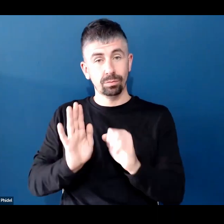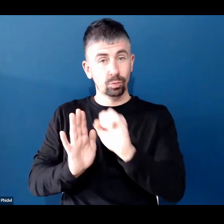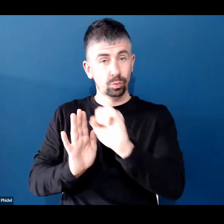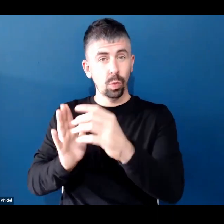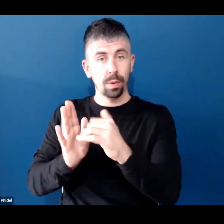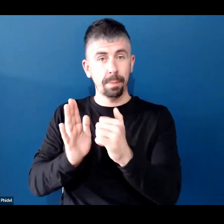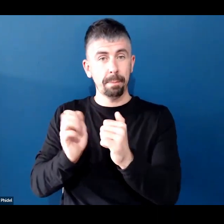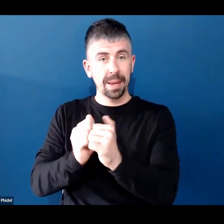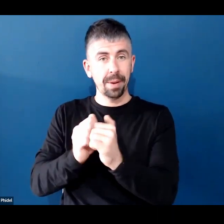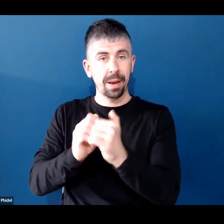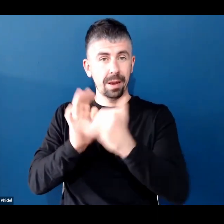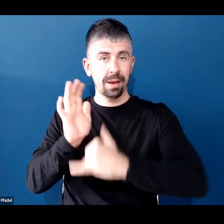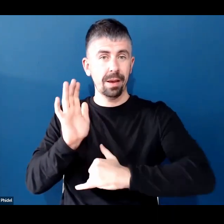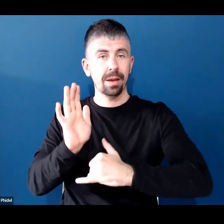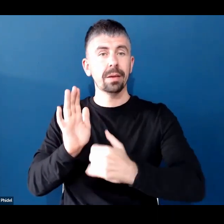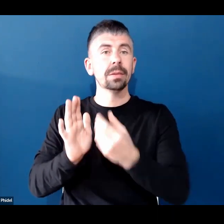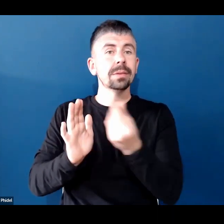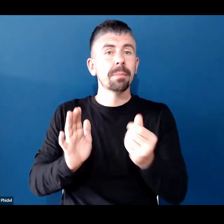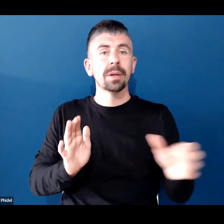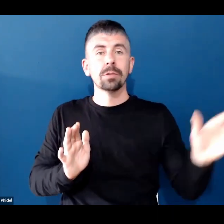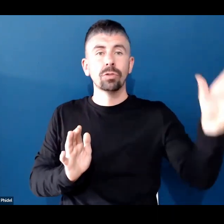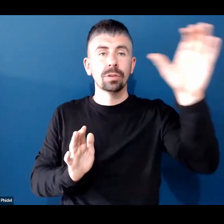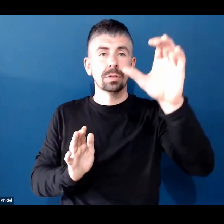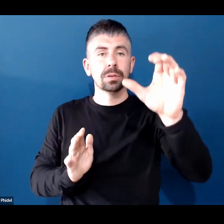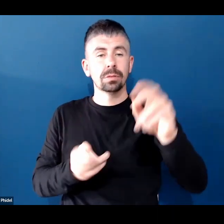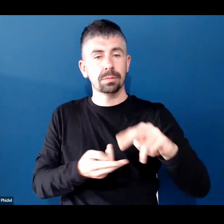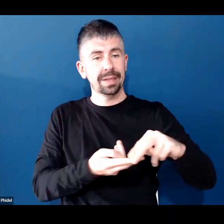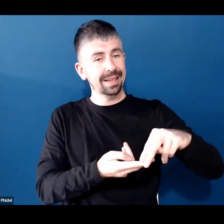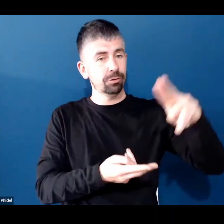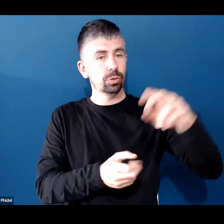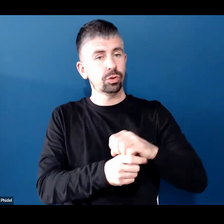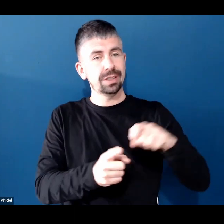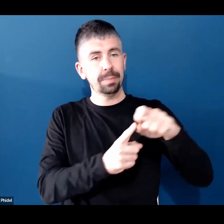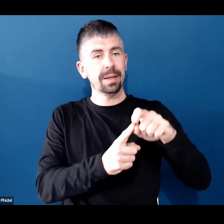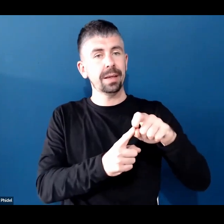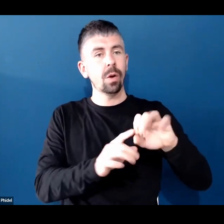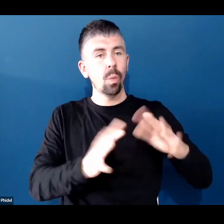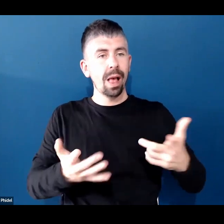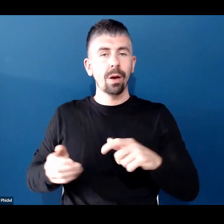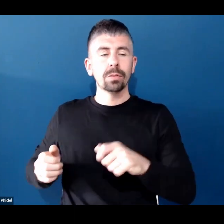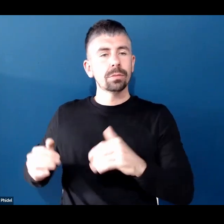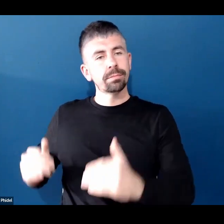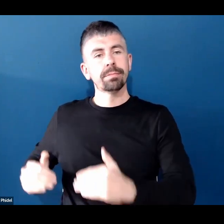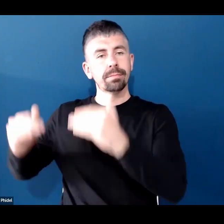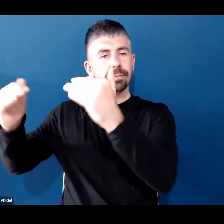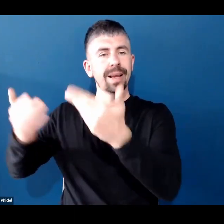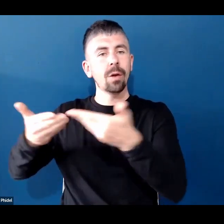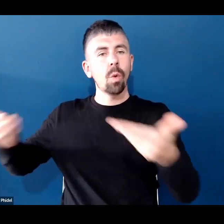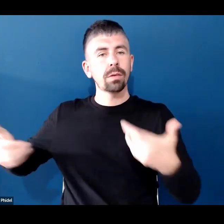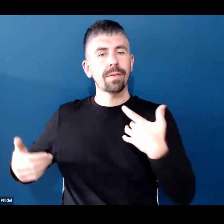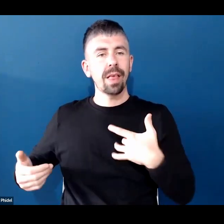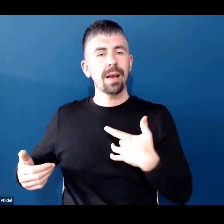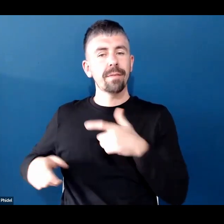Some countries manage to just increase their GDP without increasing the quality of life, or even